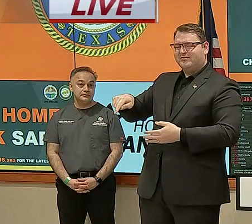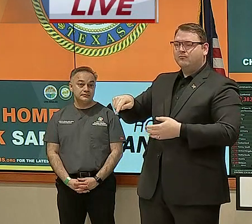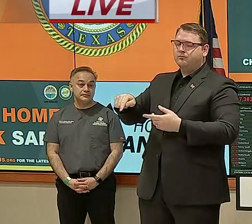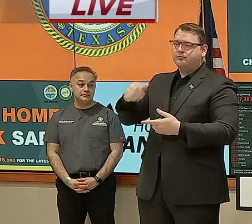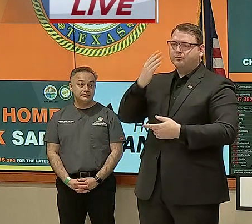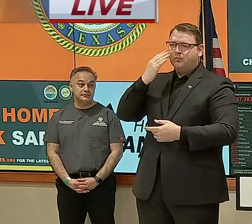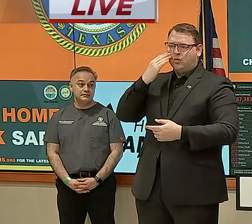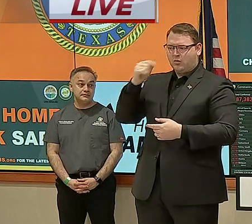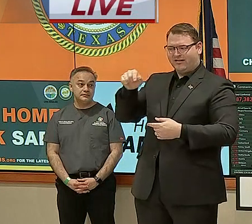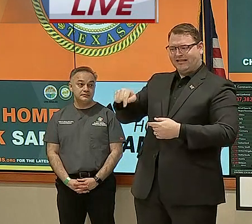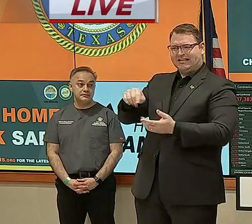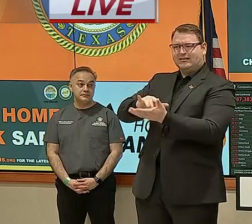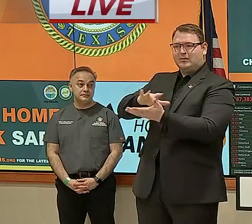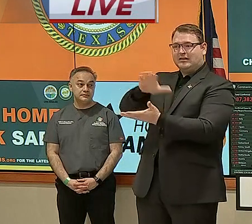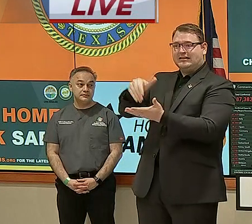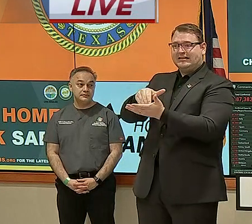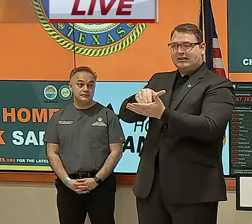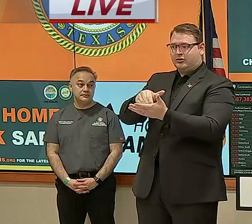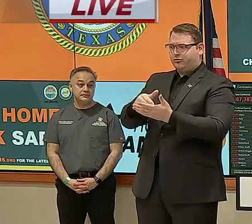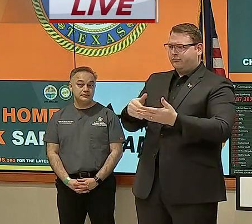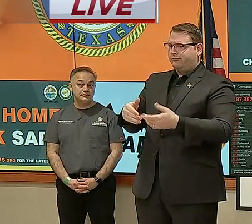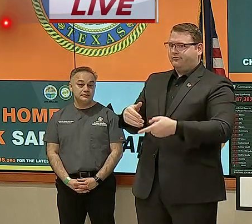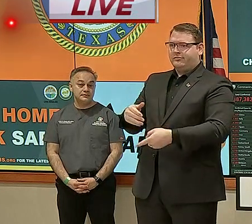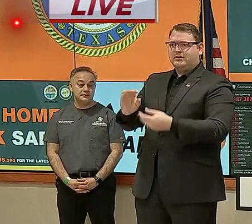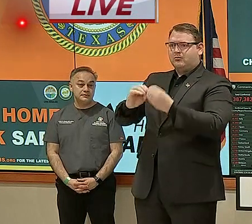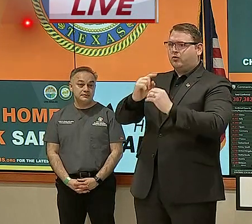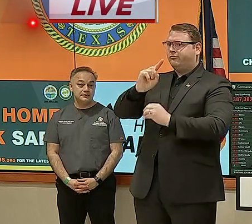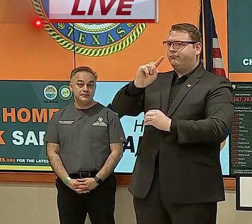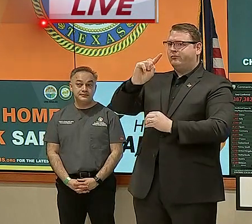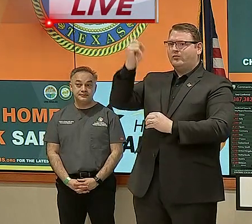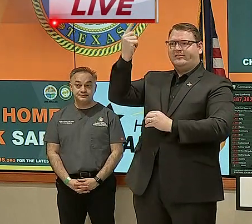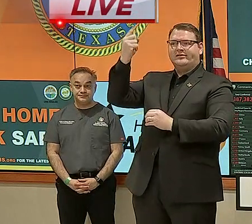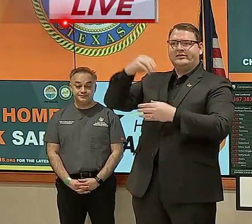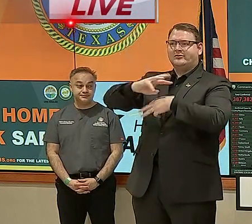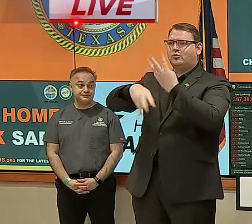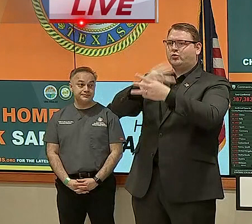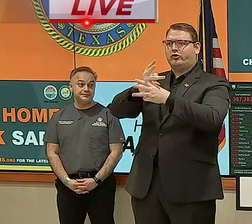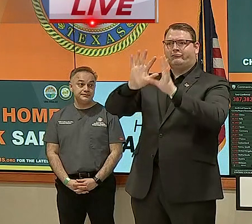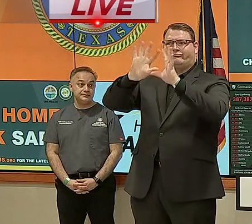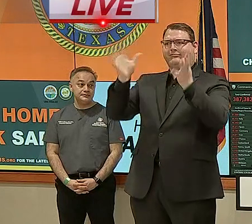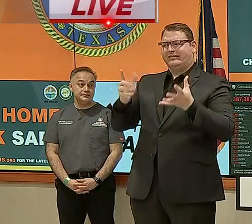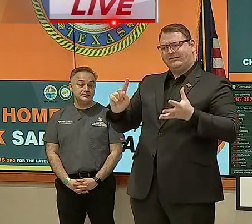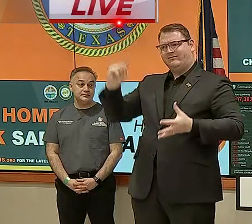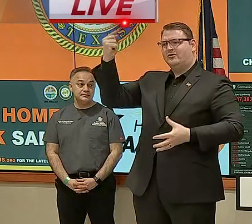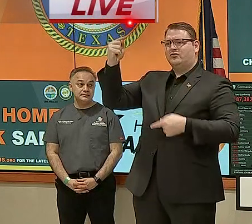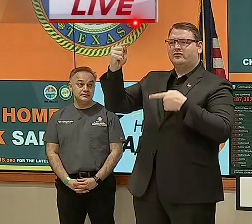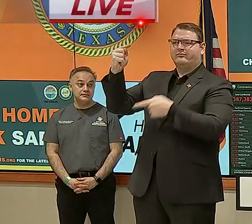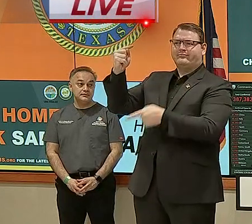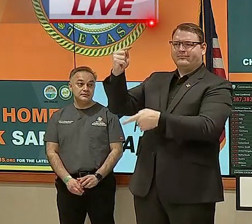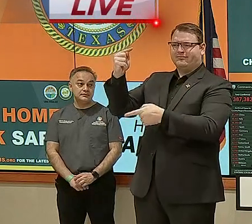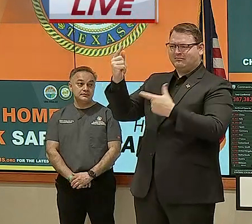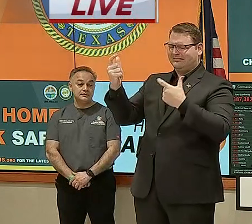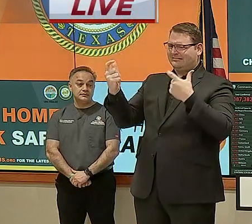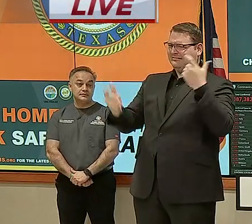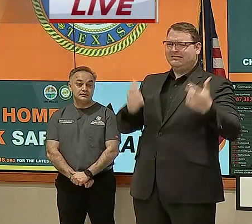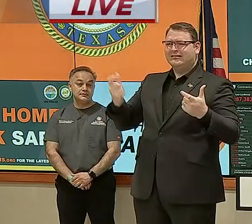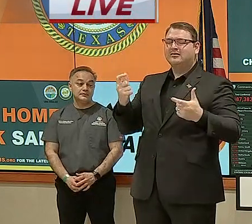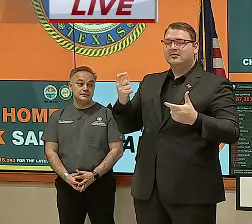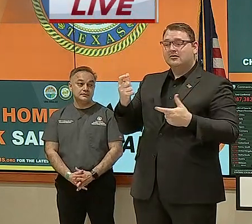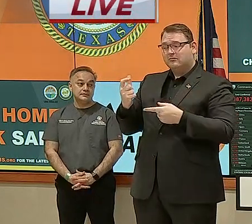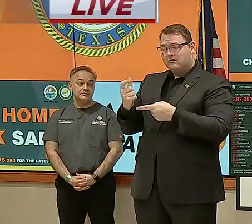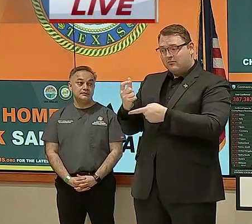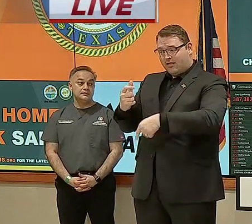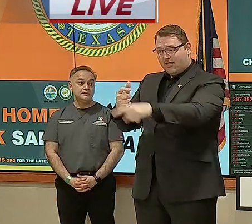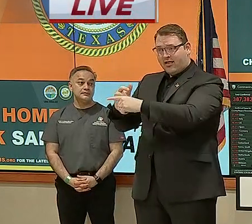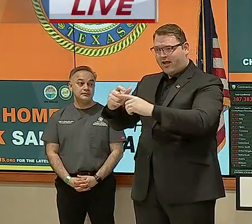medical center in the world, come together every day to discuss coronavirus. They've never